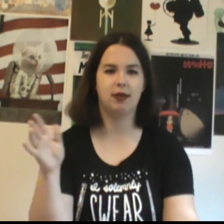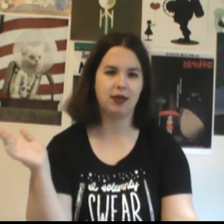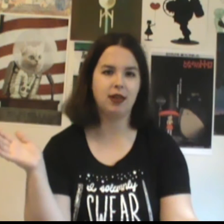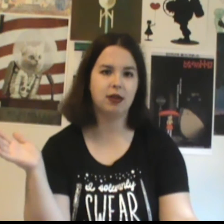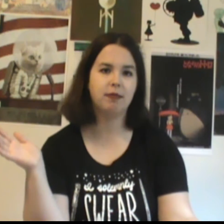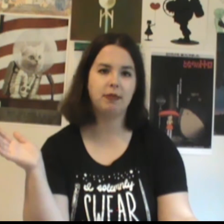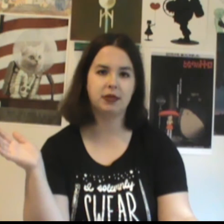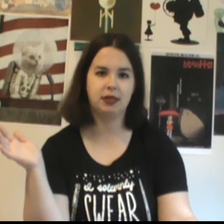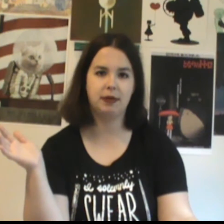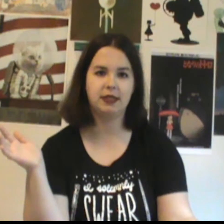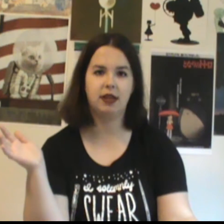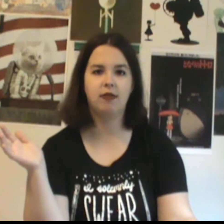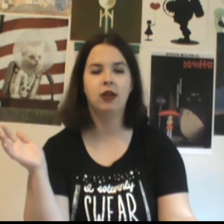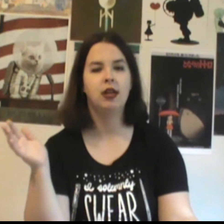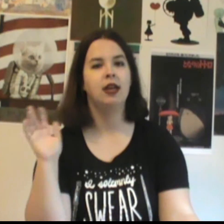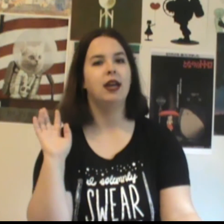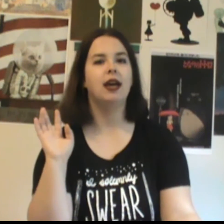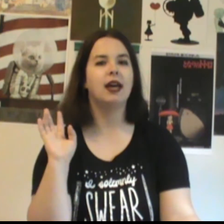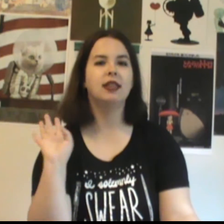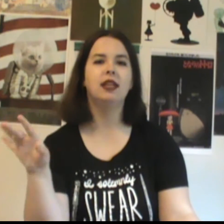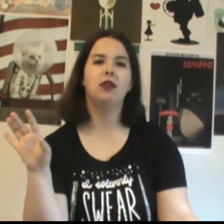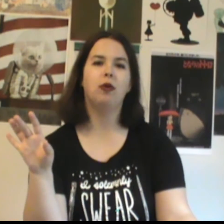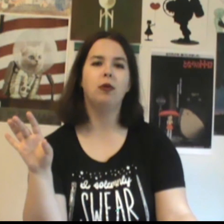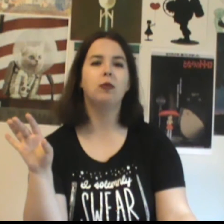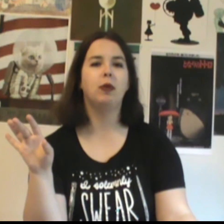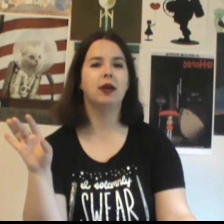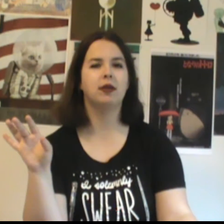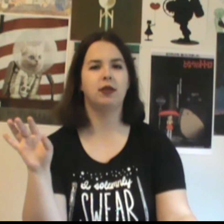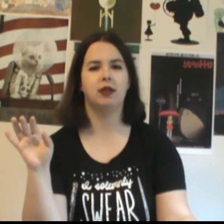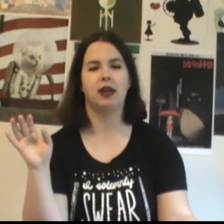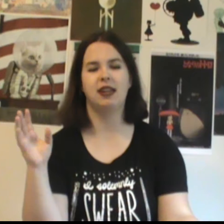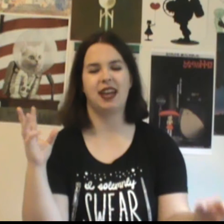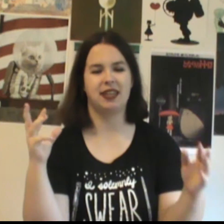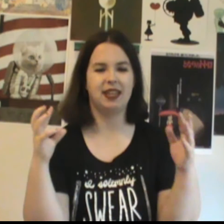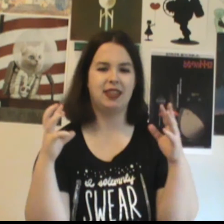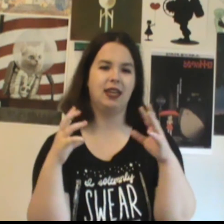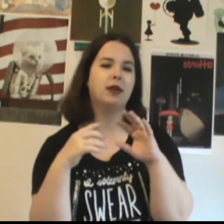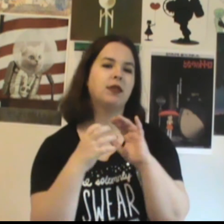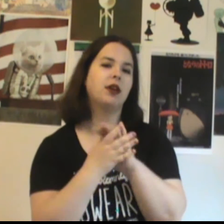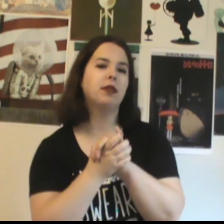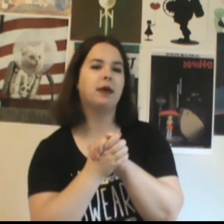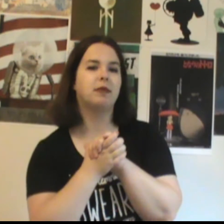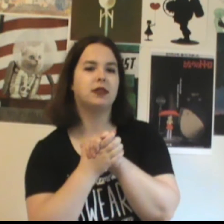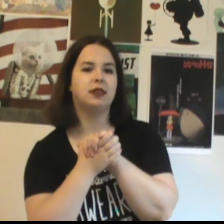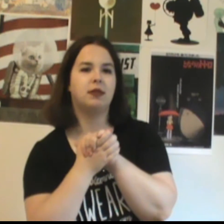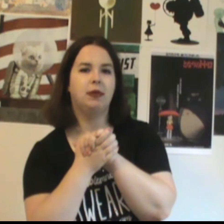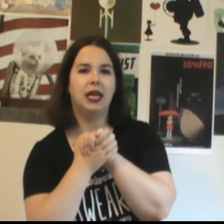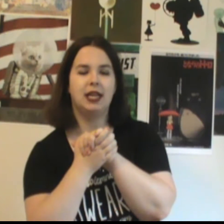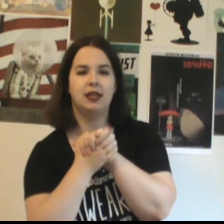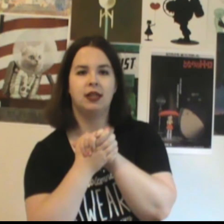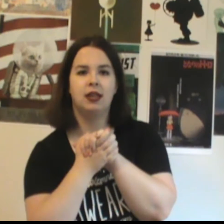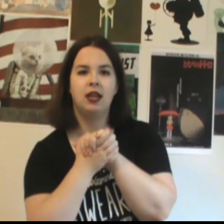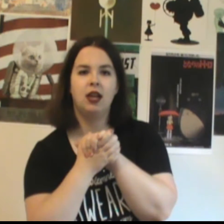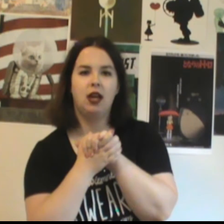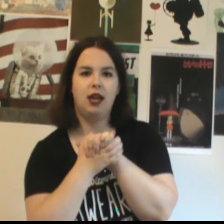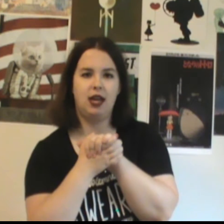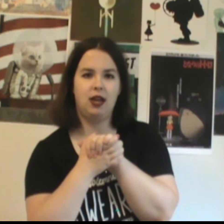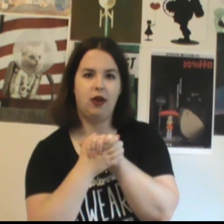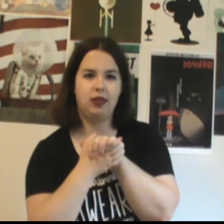on with other members of the plane's life. And then the whole weird connecting thing with all the members of the plane and how they